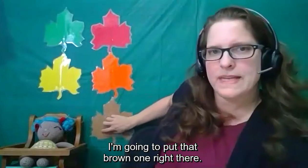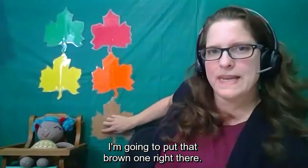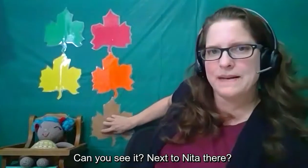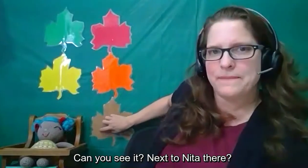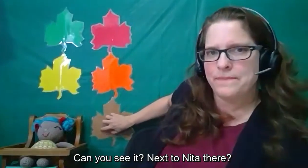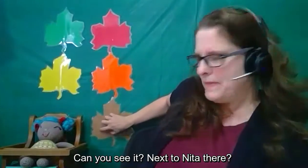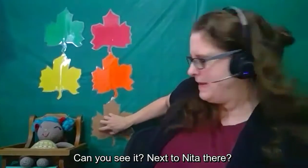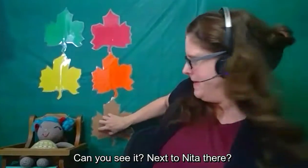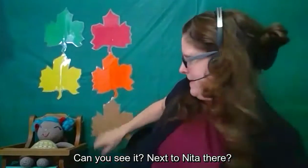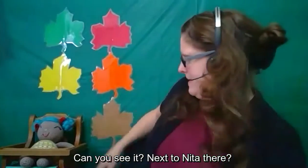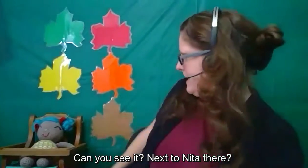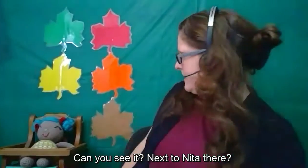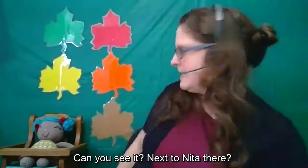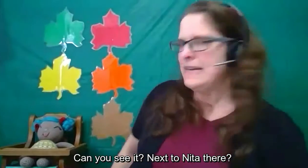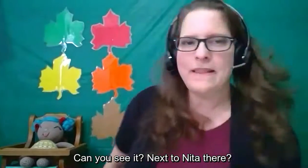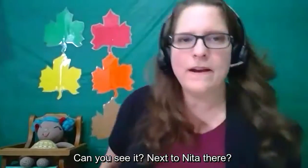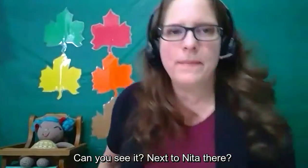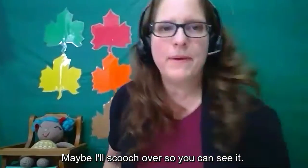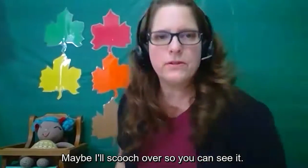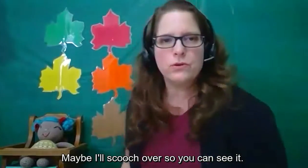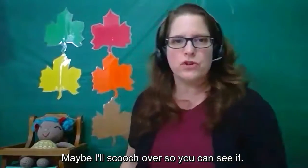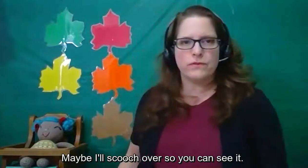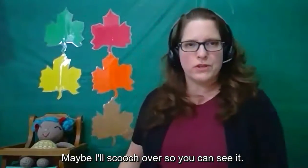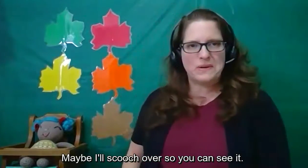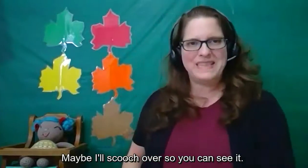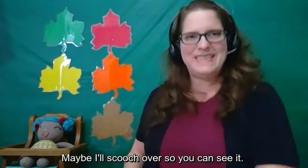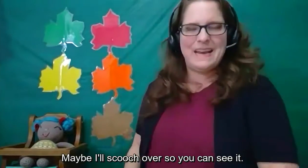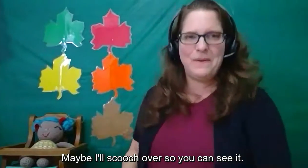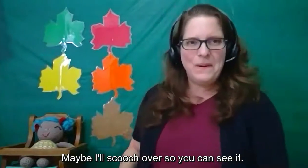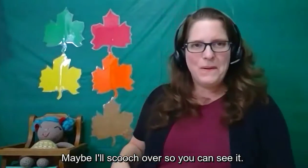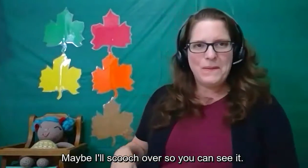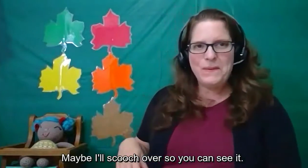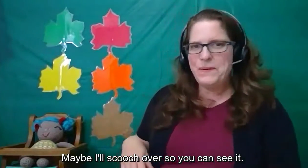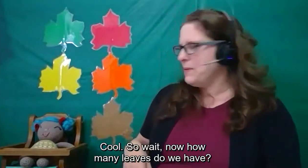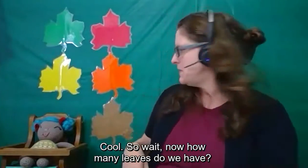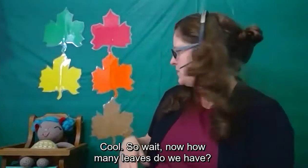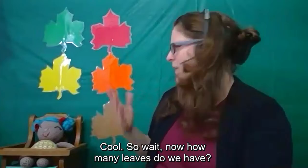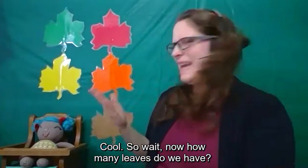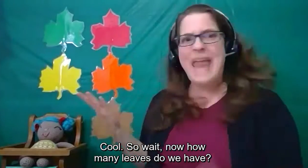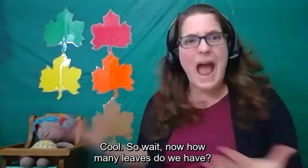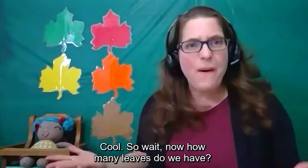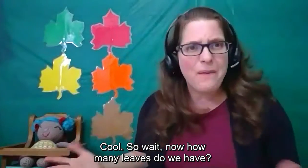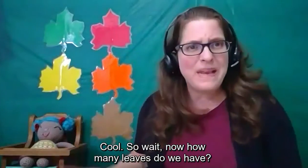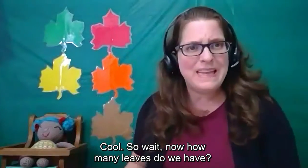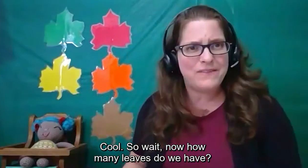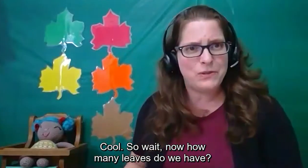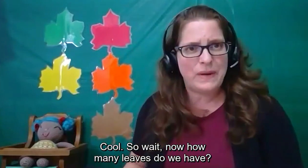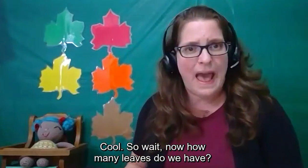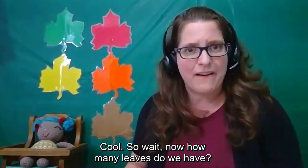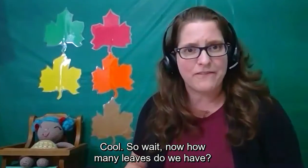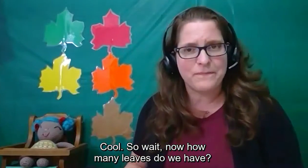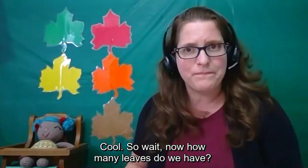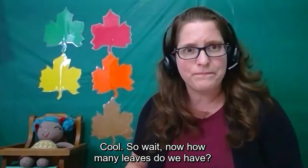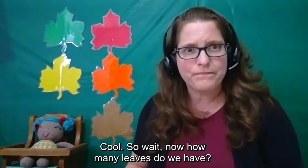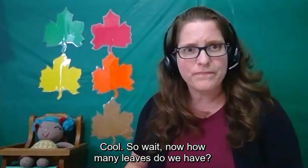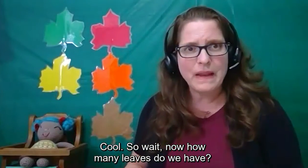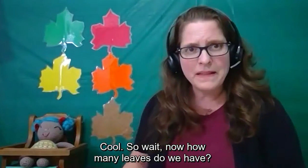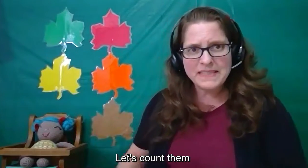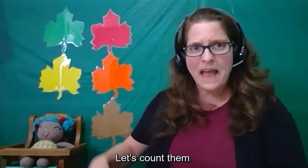it? Next to Nita there, maybe I'll scooch over so you can see it. Oh, so wait, now how many leaves do we have? Let's count